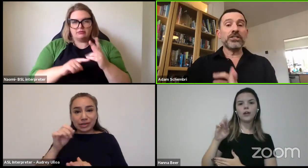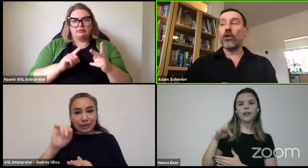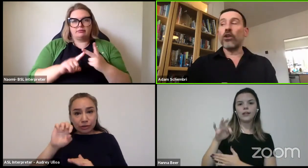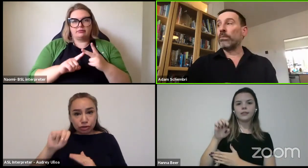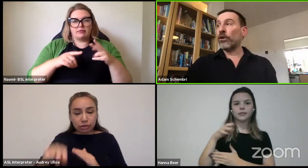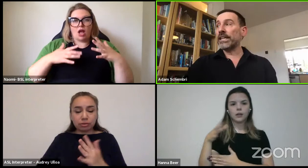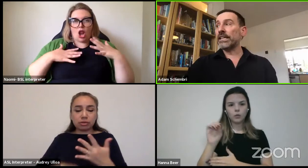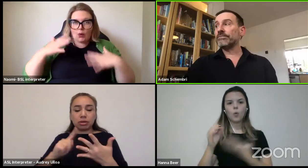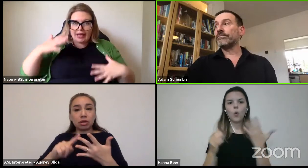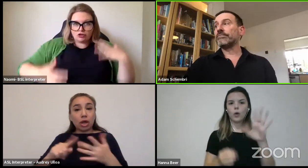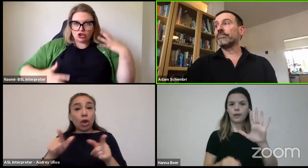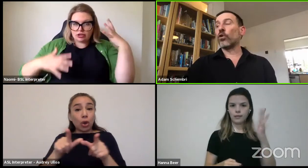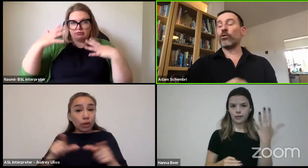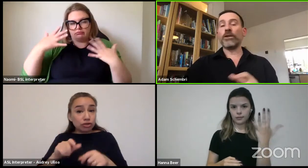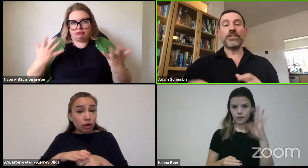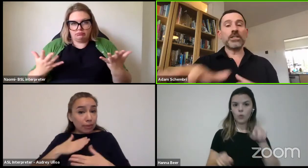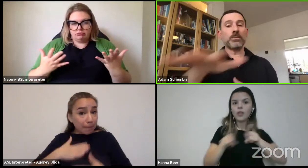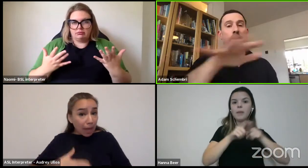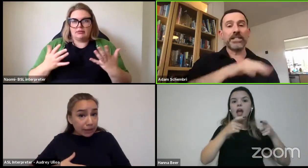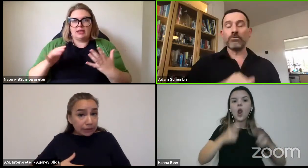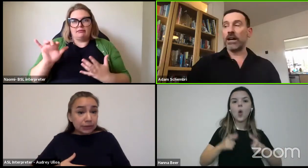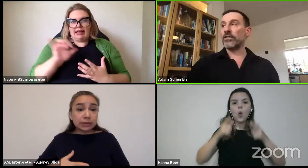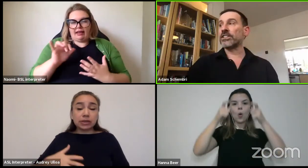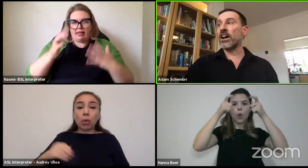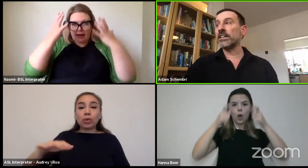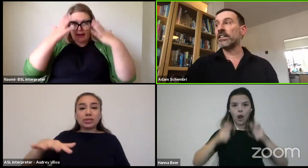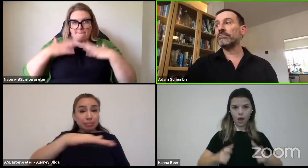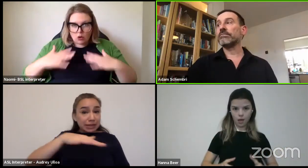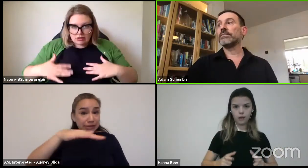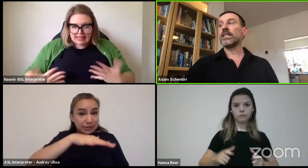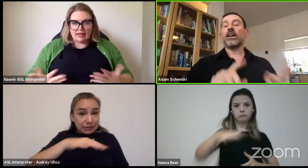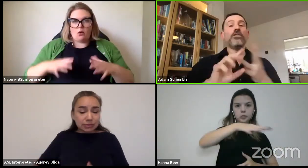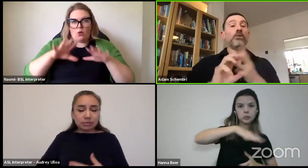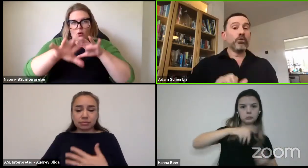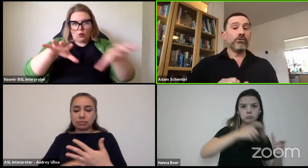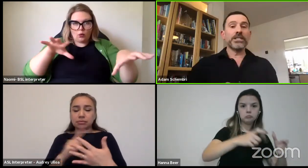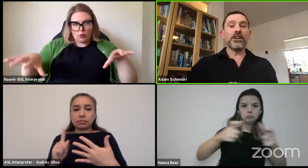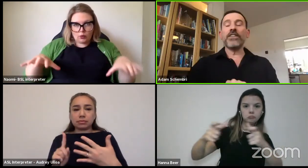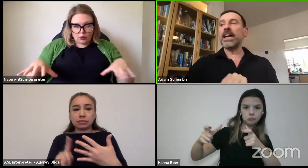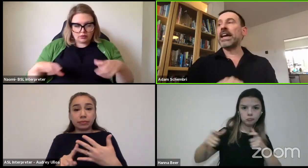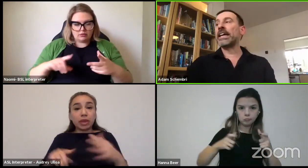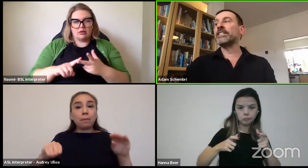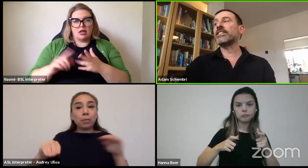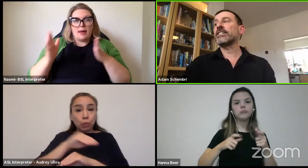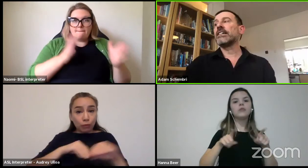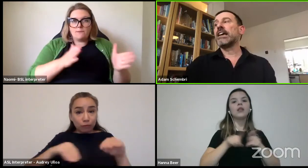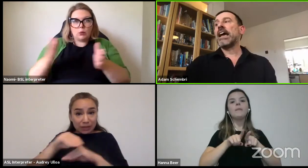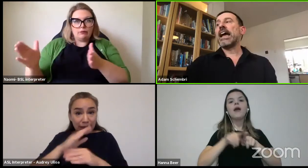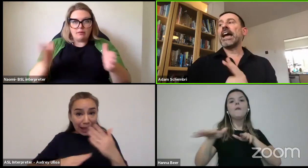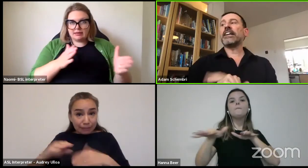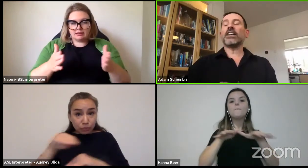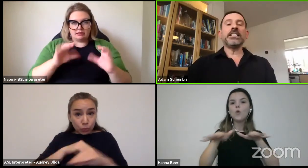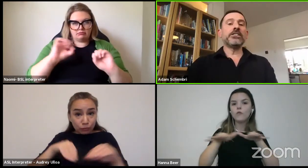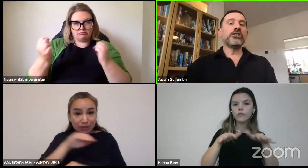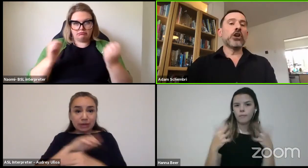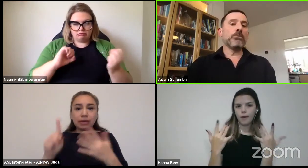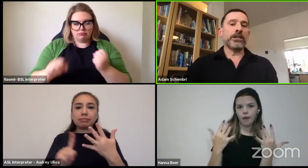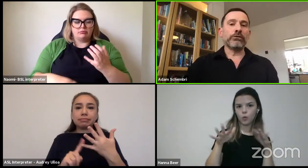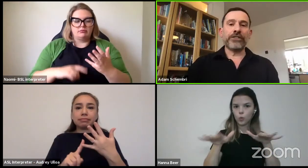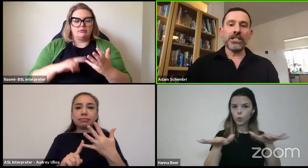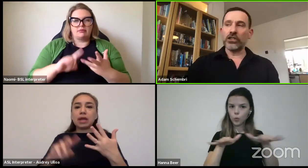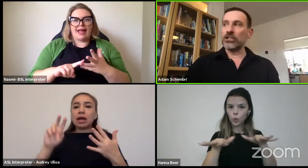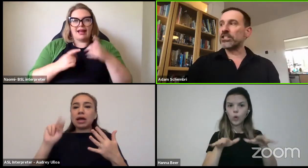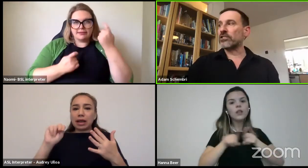locations on the body or in the space around the signer, the movement of the hands, and in